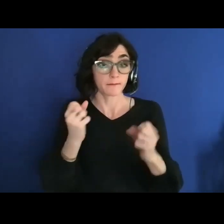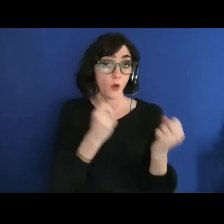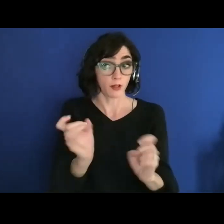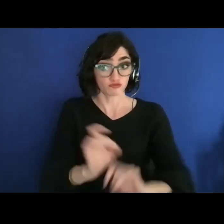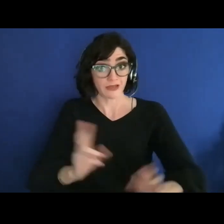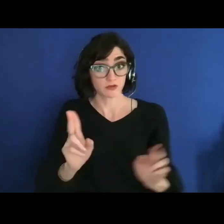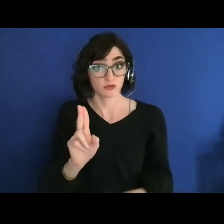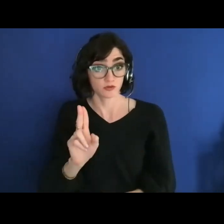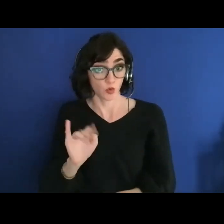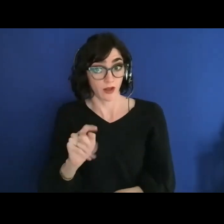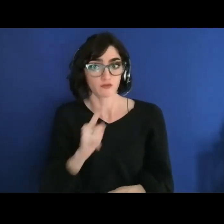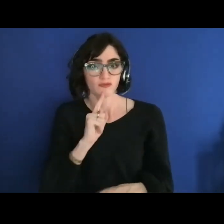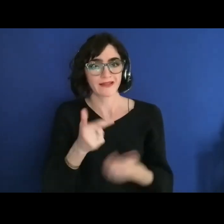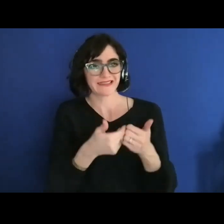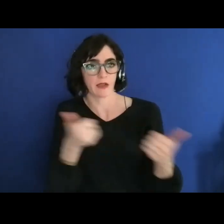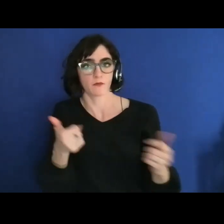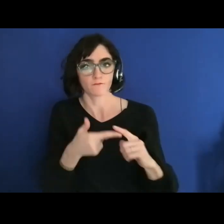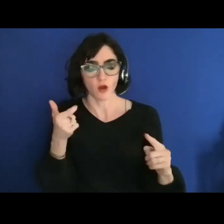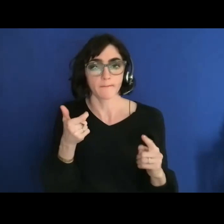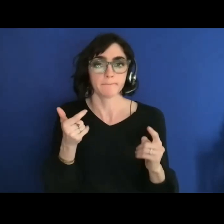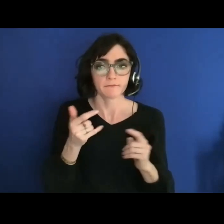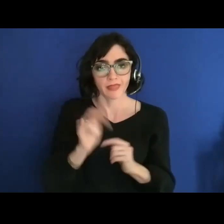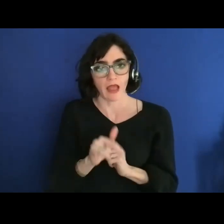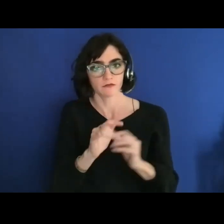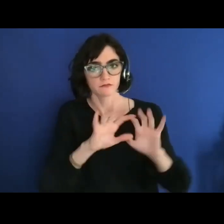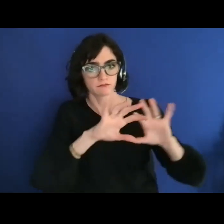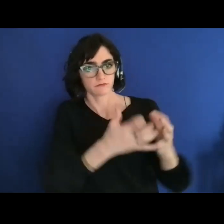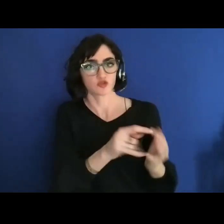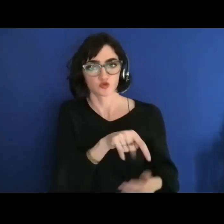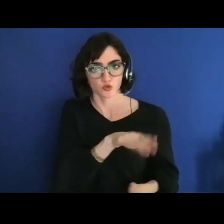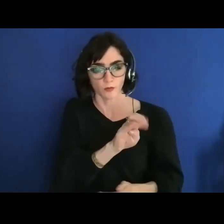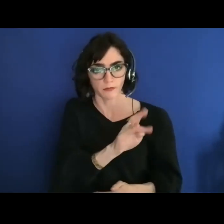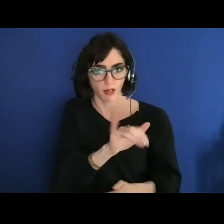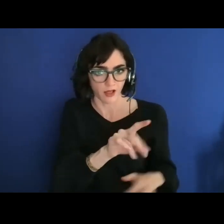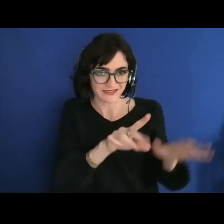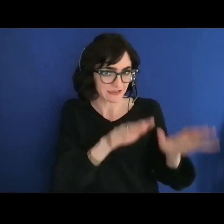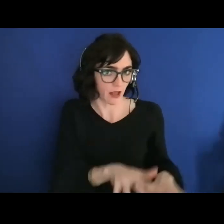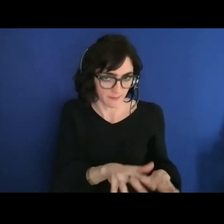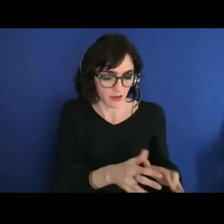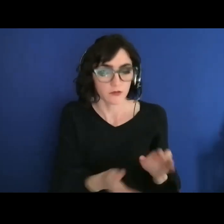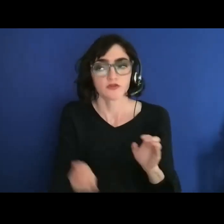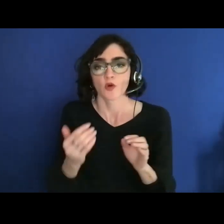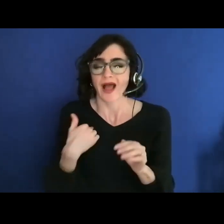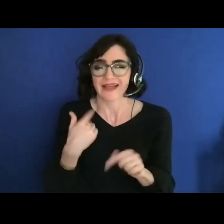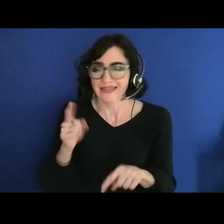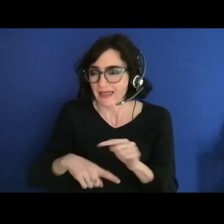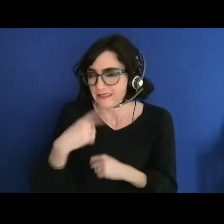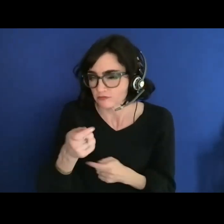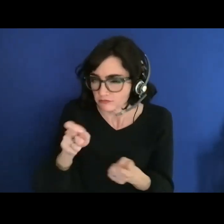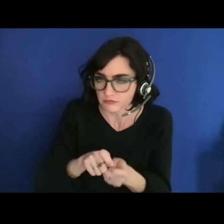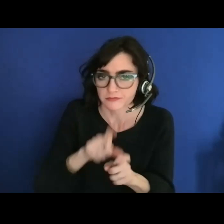whole and falling more into the 988 program. So that funding, I don't really have a good answer on that one. I can circle back